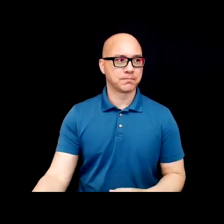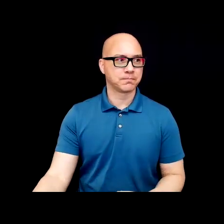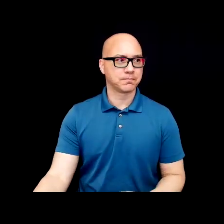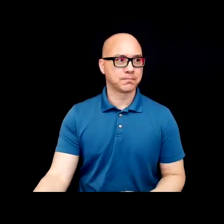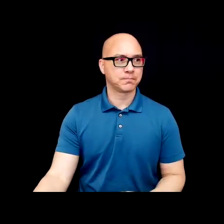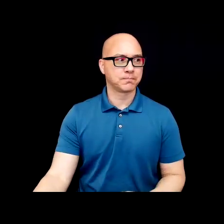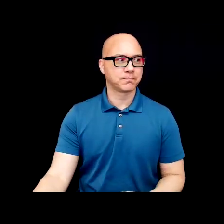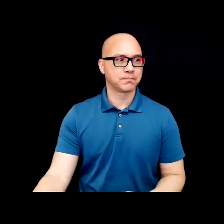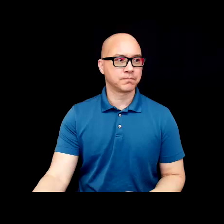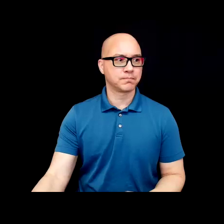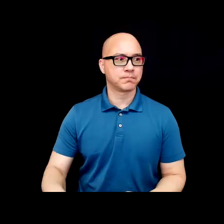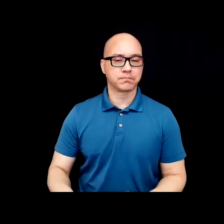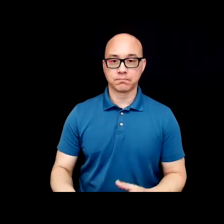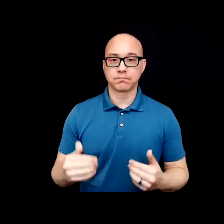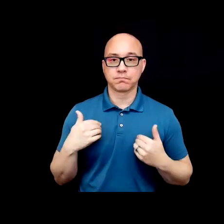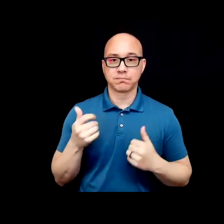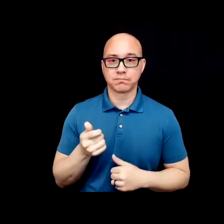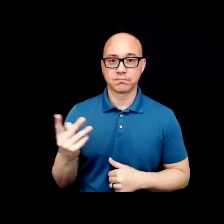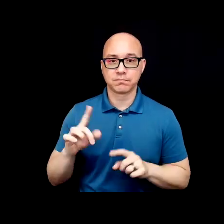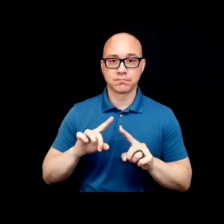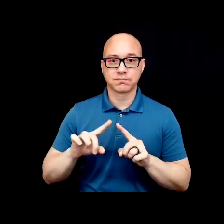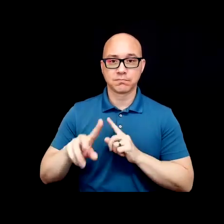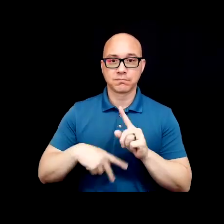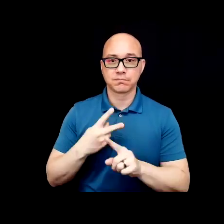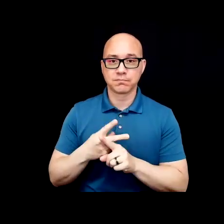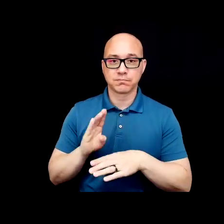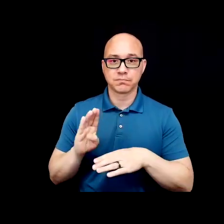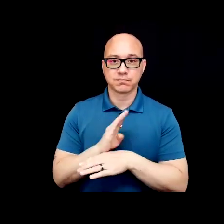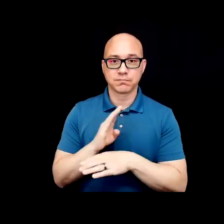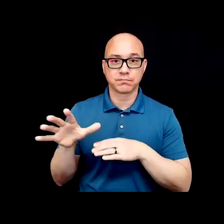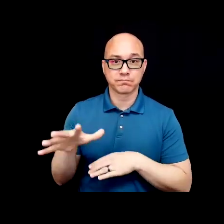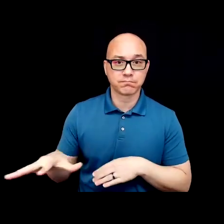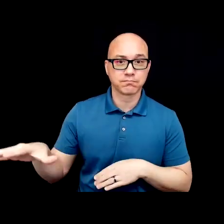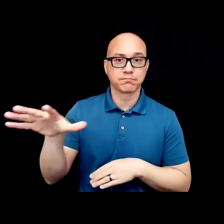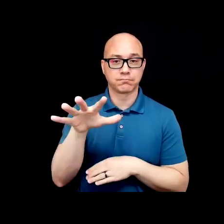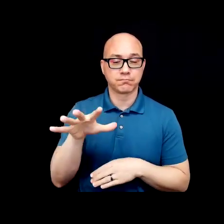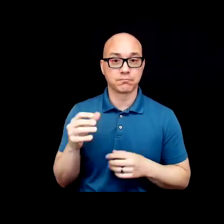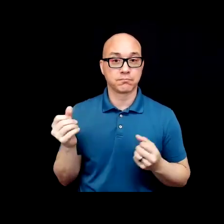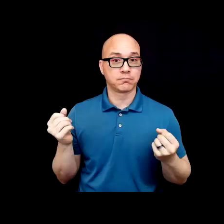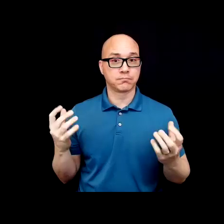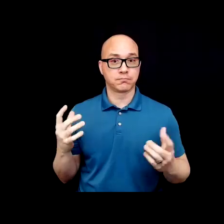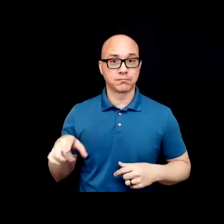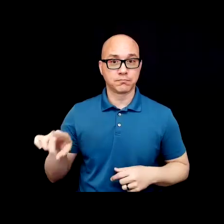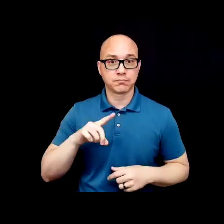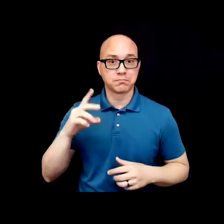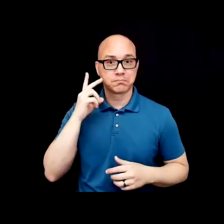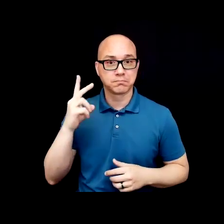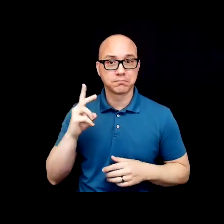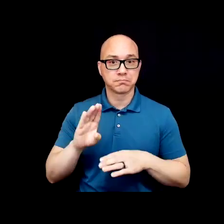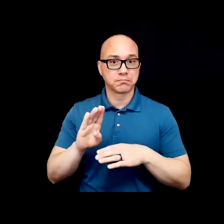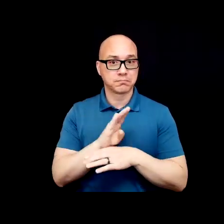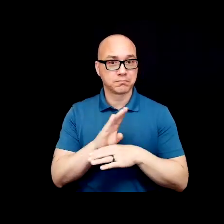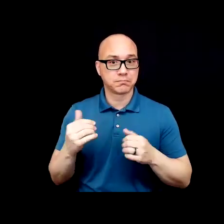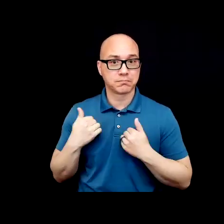There's several different types of businesses that are out there. Many of you have seen businesses with